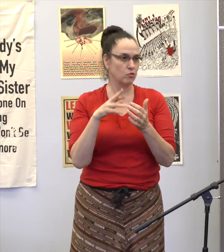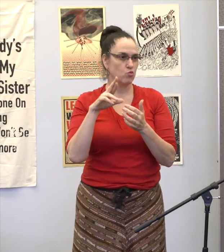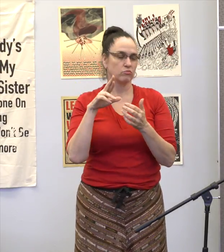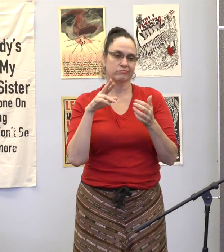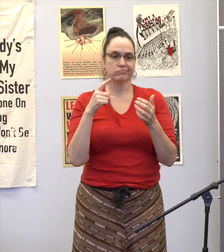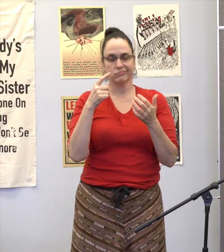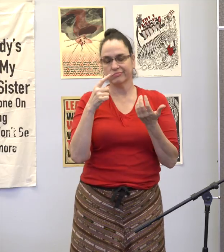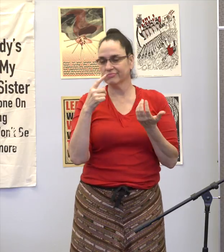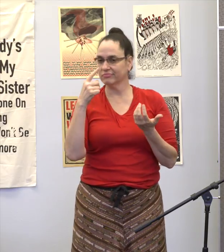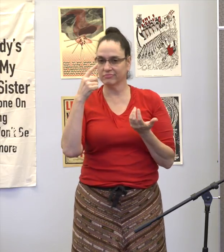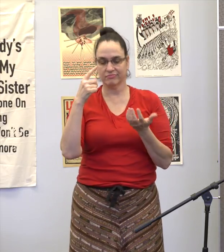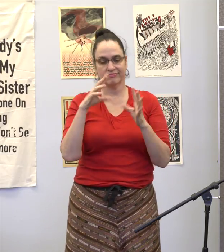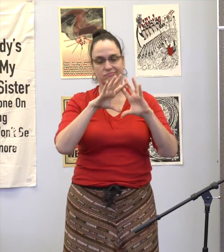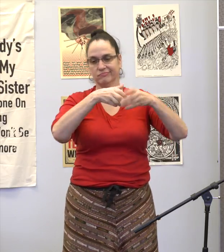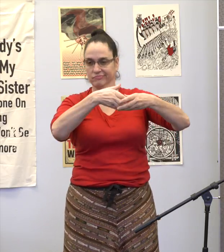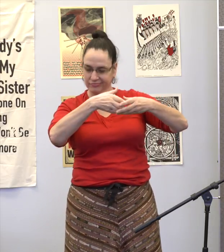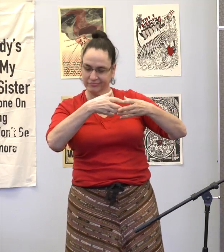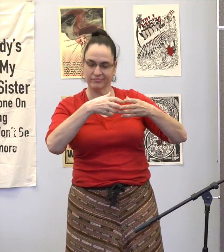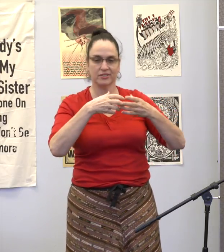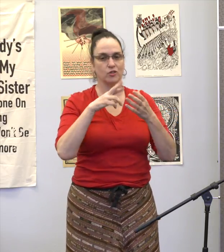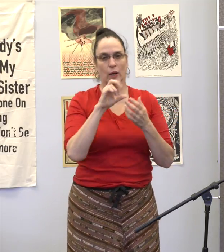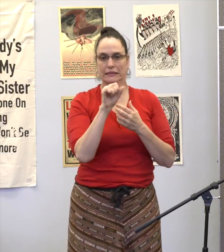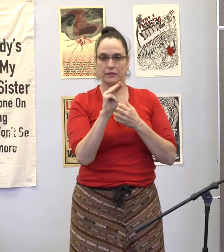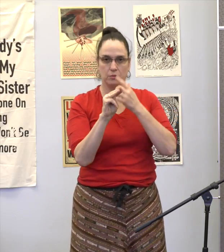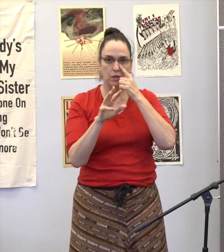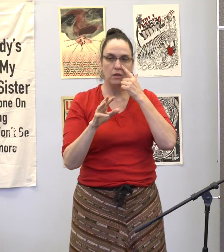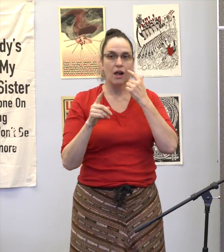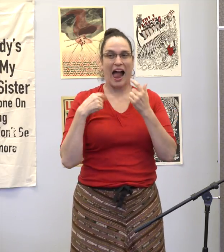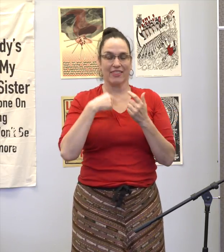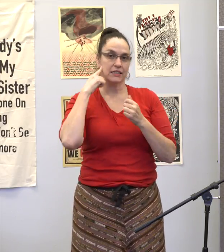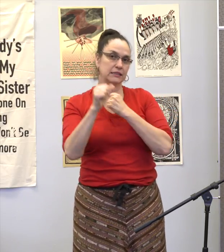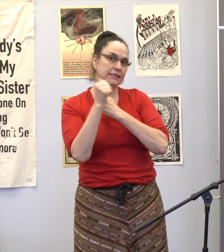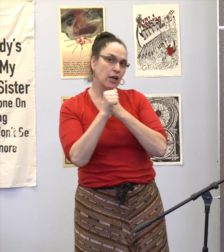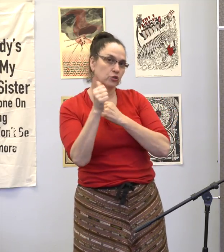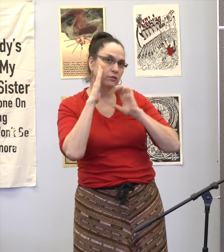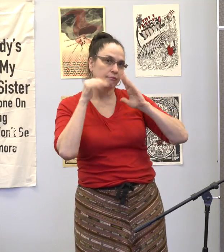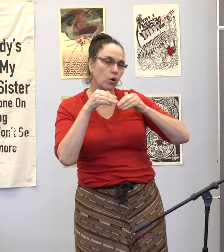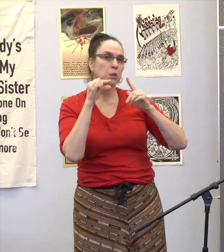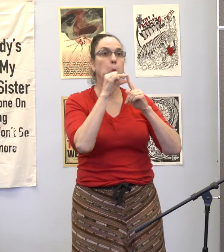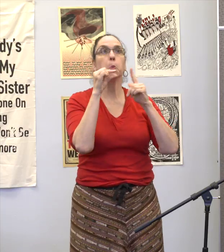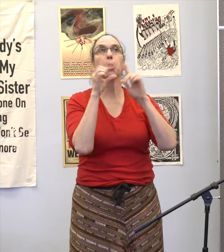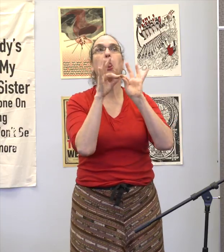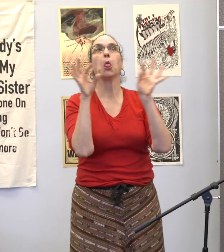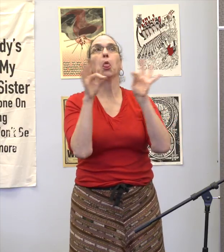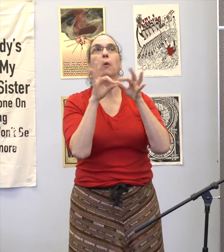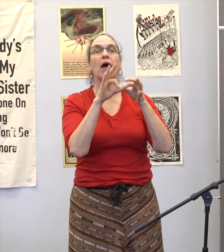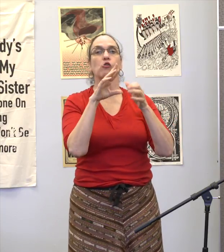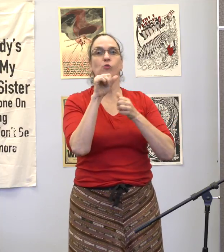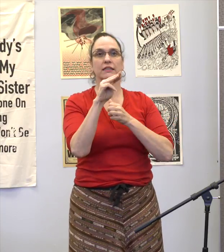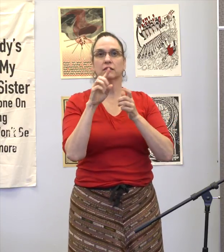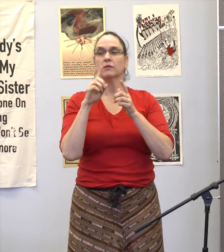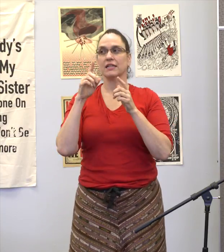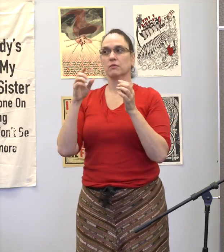this teach-in. I think it is very dangerous for us to focus on the words of racism and not focus on the